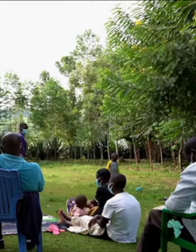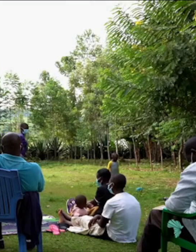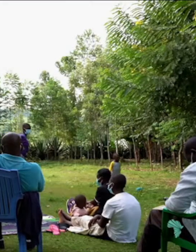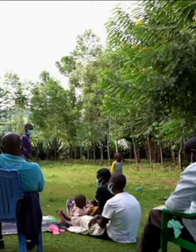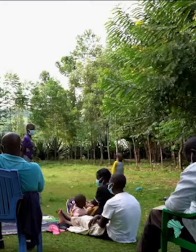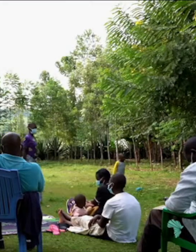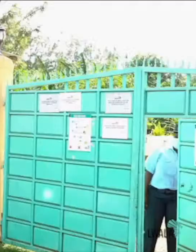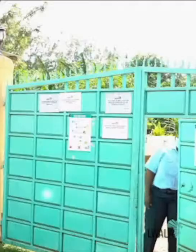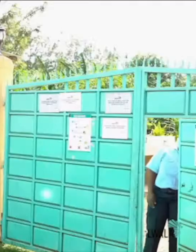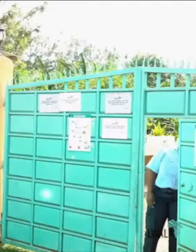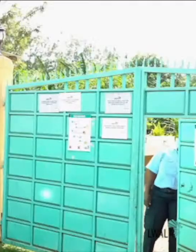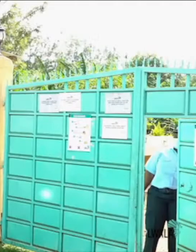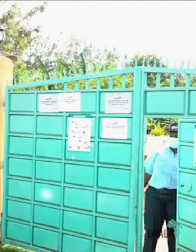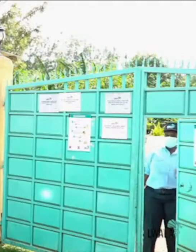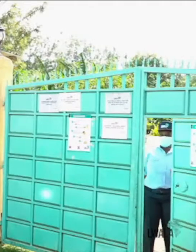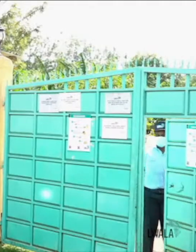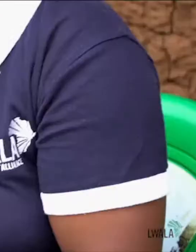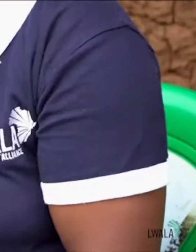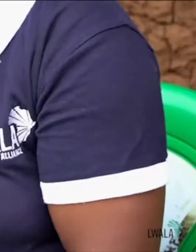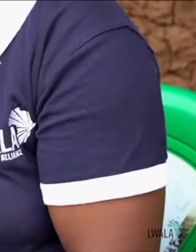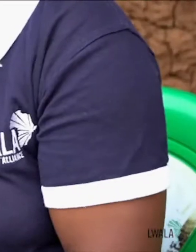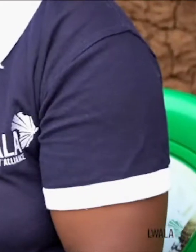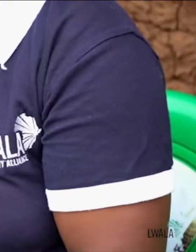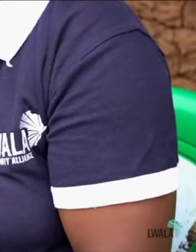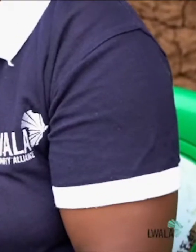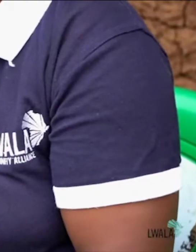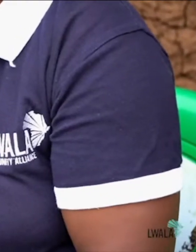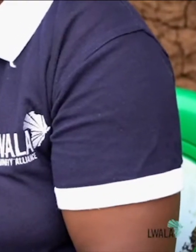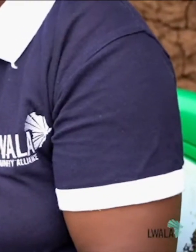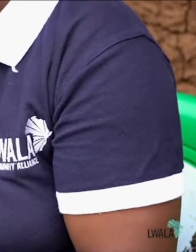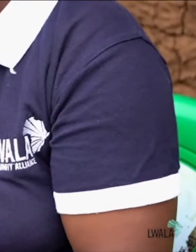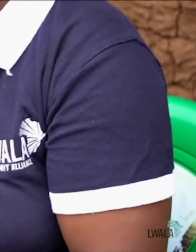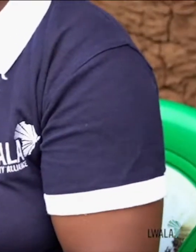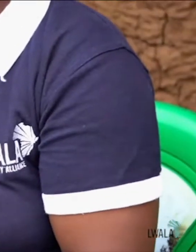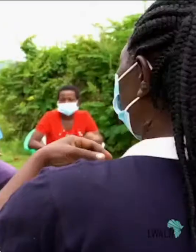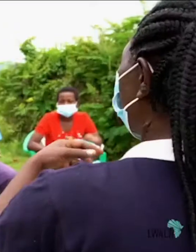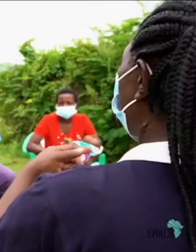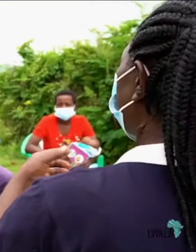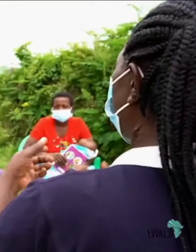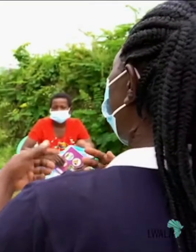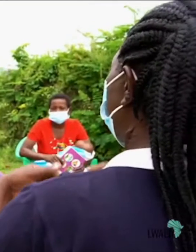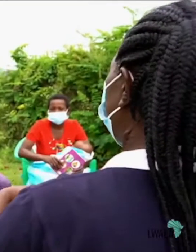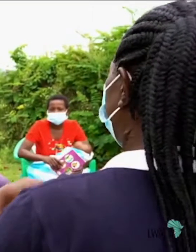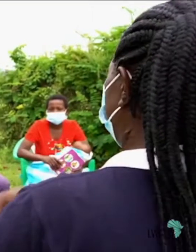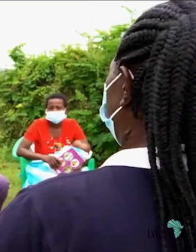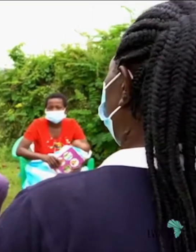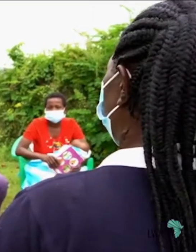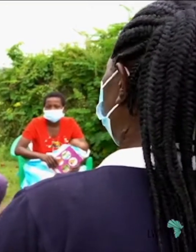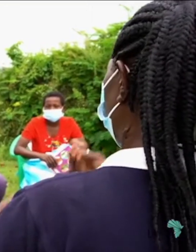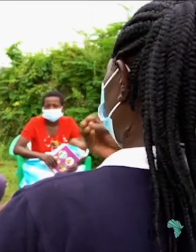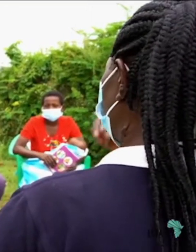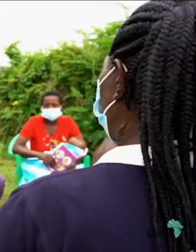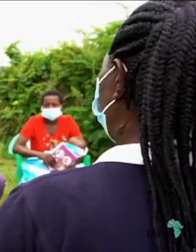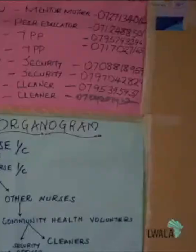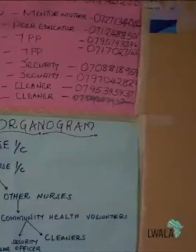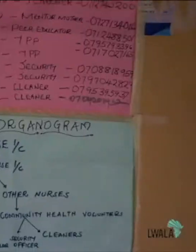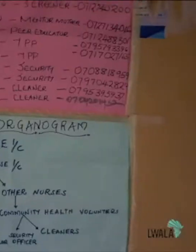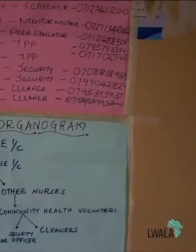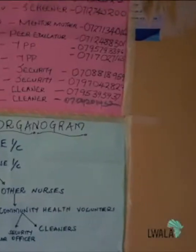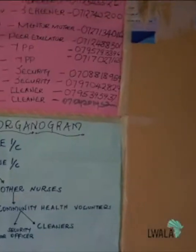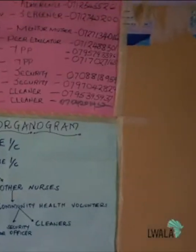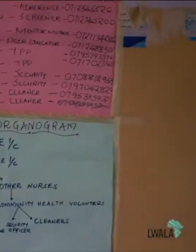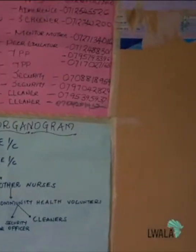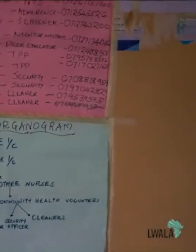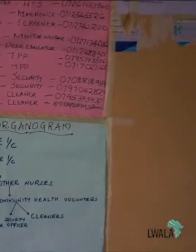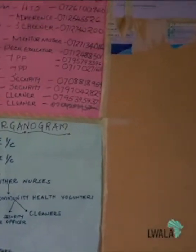community-led health model, Lola Community Alliance aims to build the capacity of rural communities to advance their own comprehensive well-being.